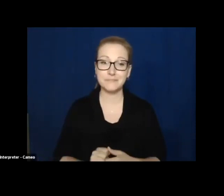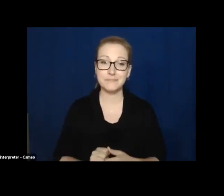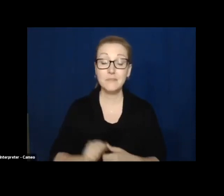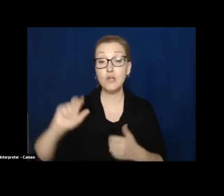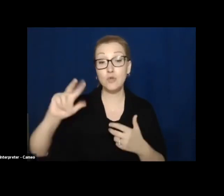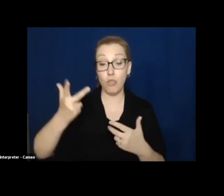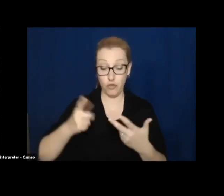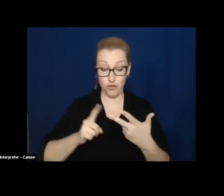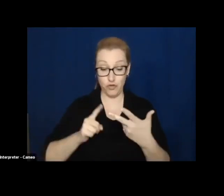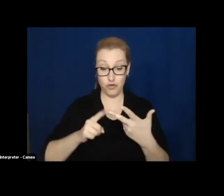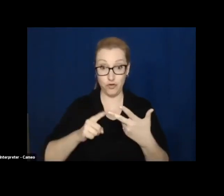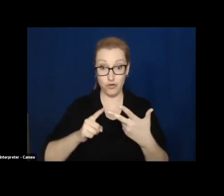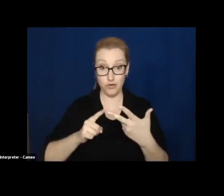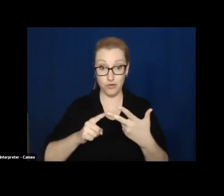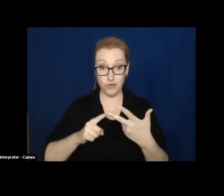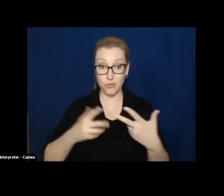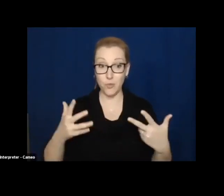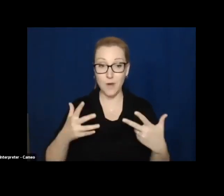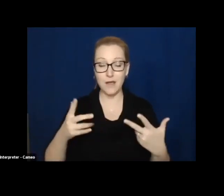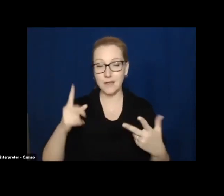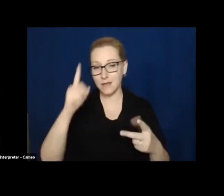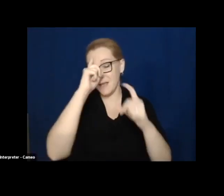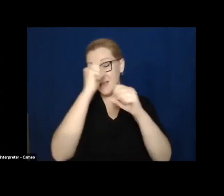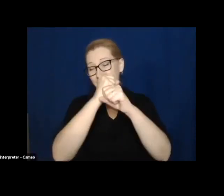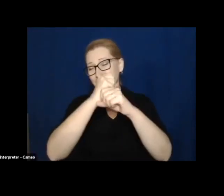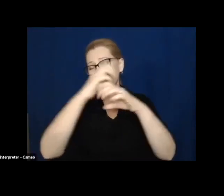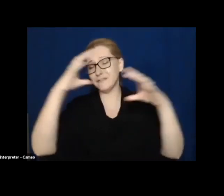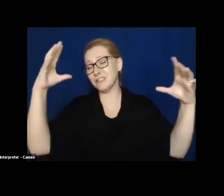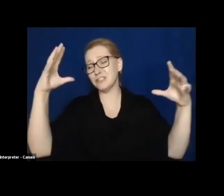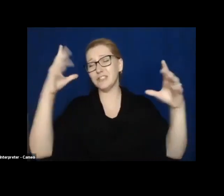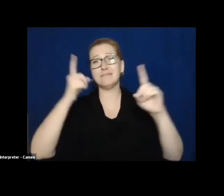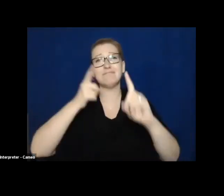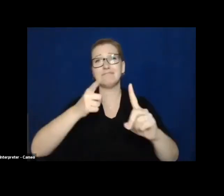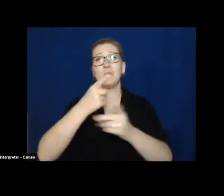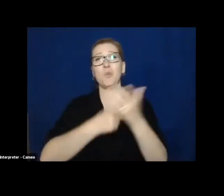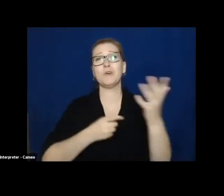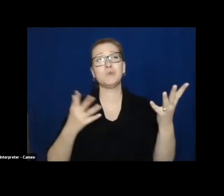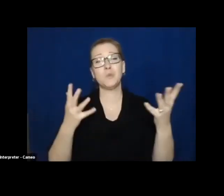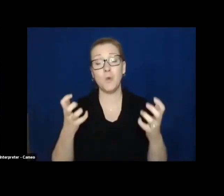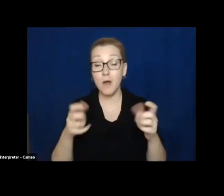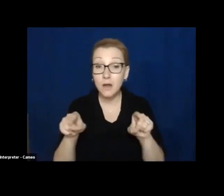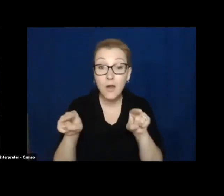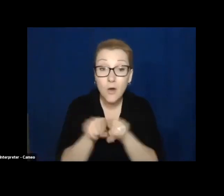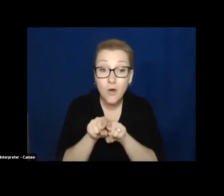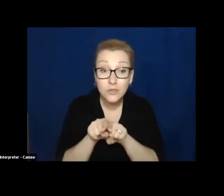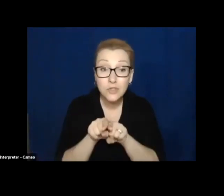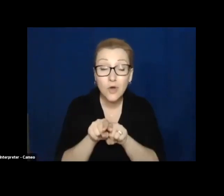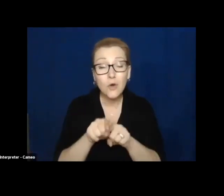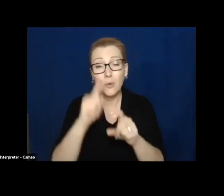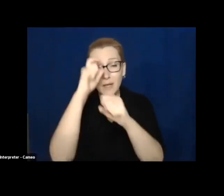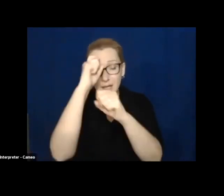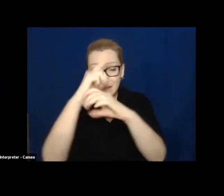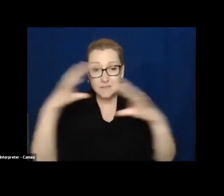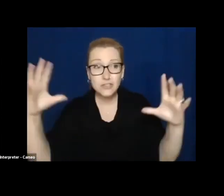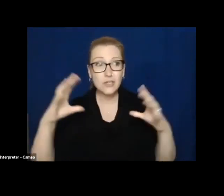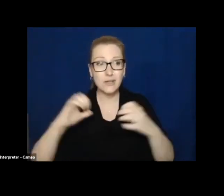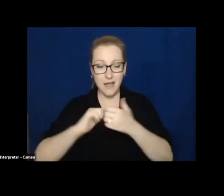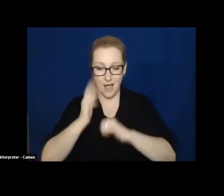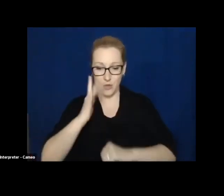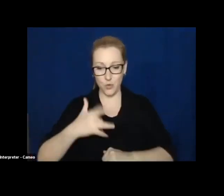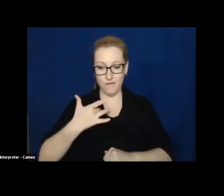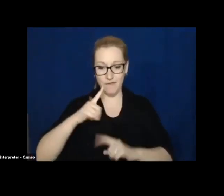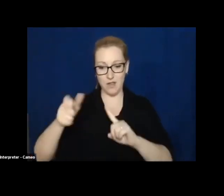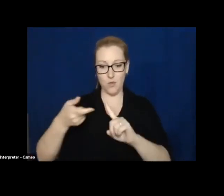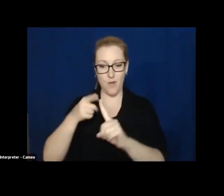accessing a positive mindset, envision what you want and envision how you'll feel when you're there.